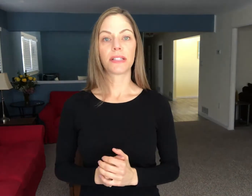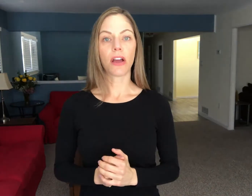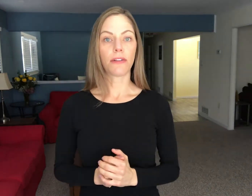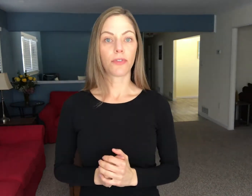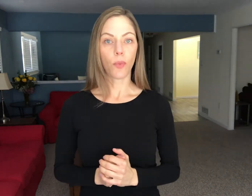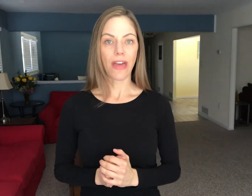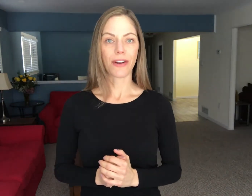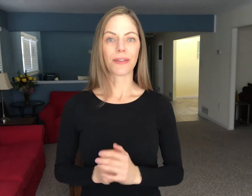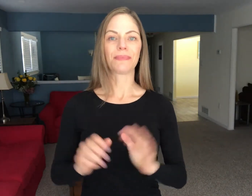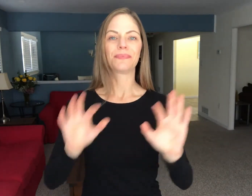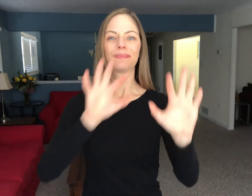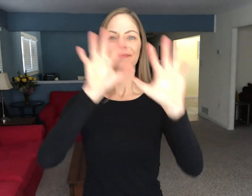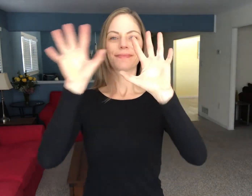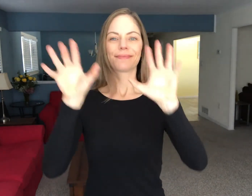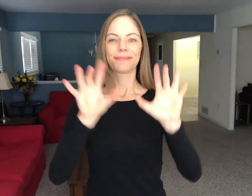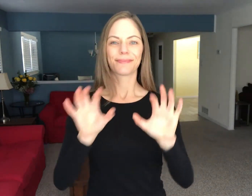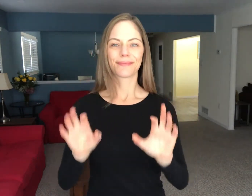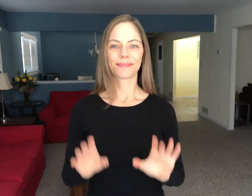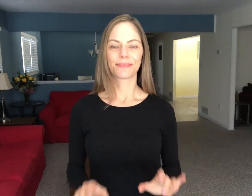sign for weather